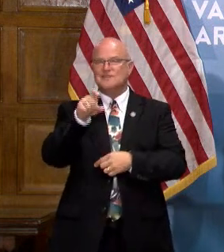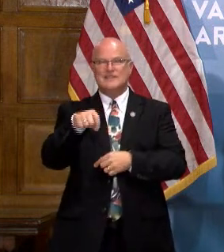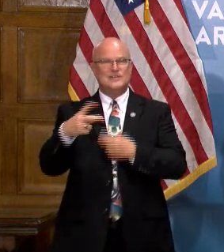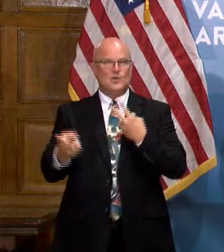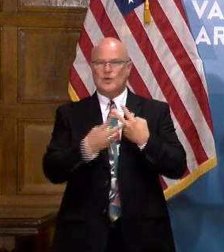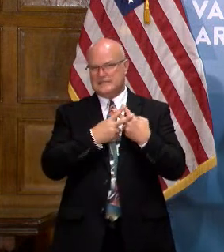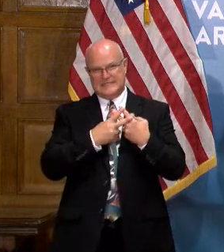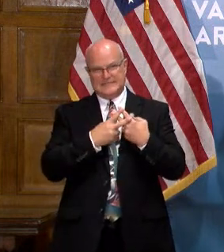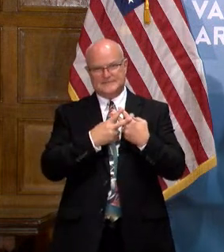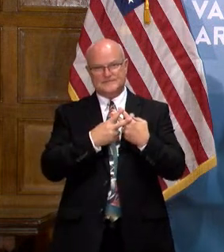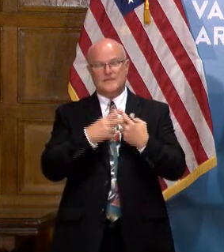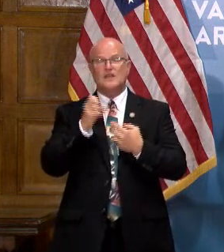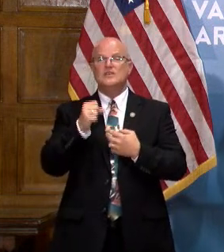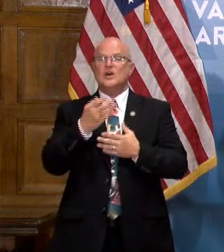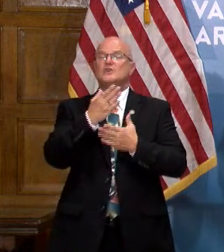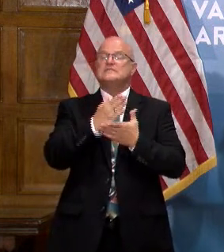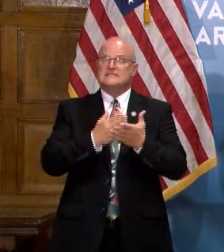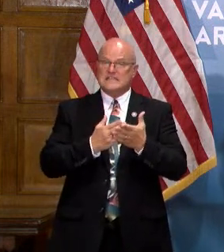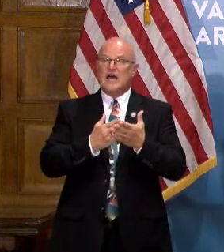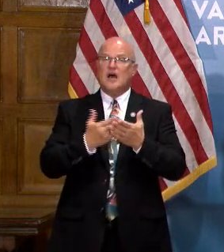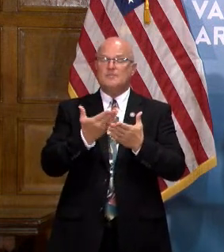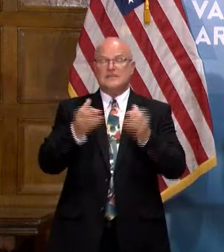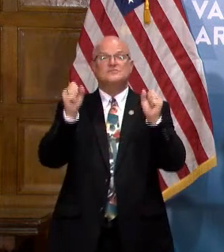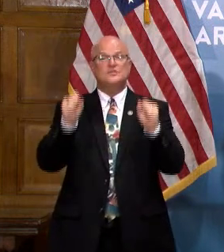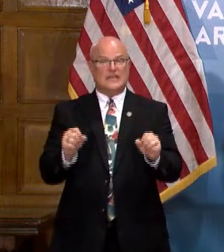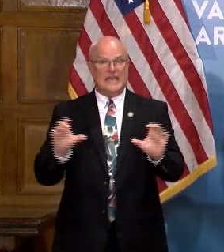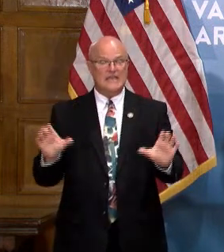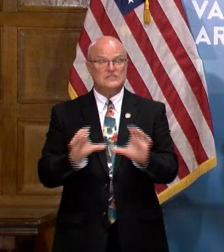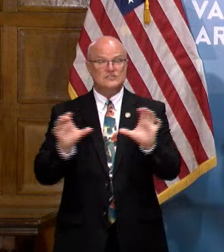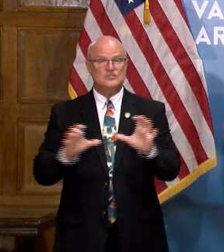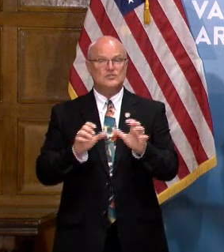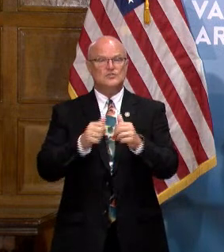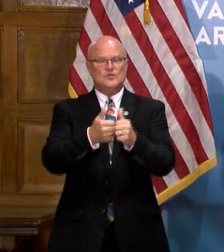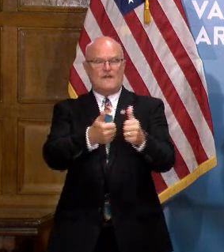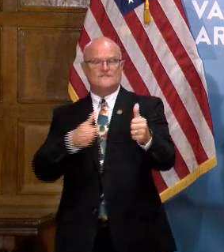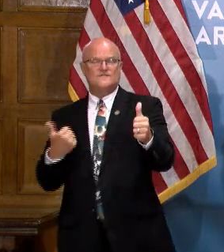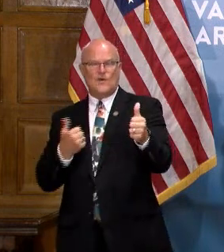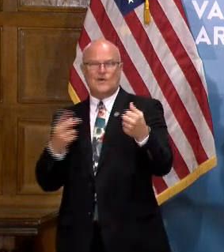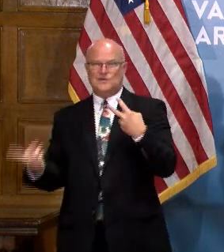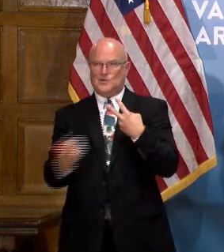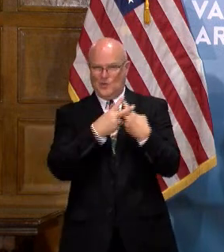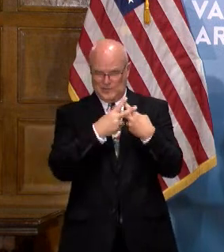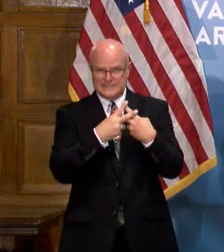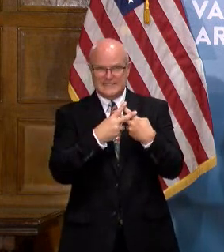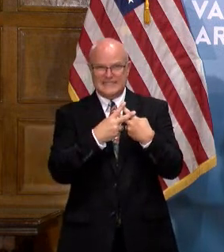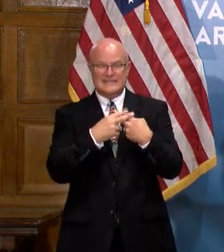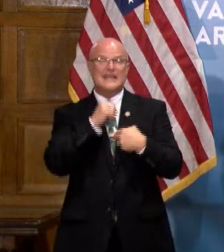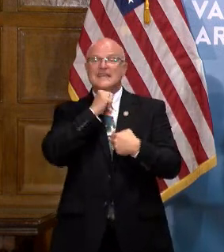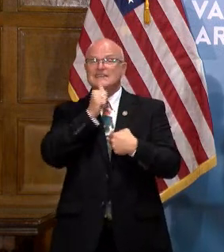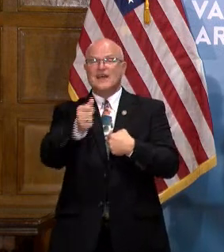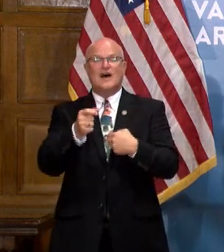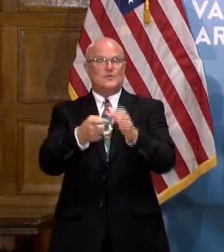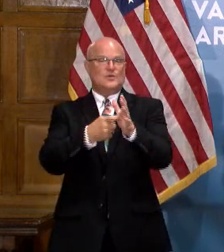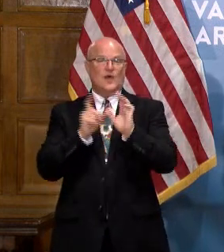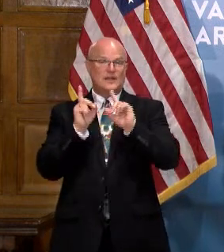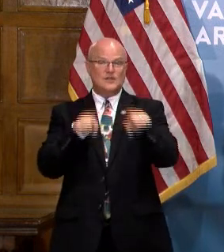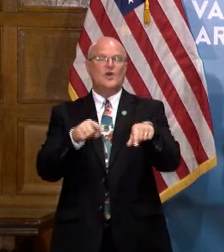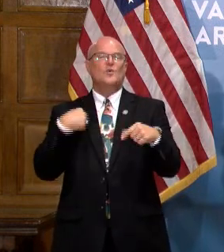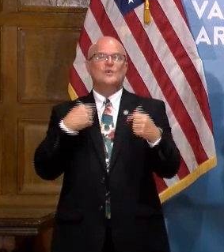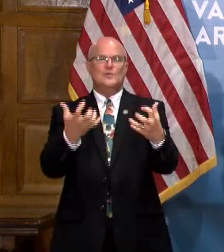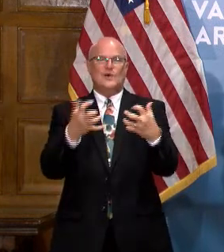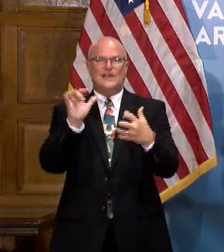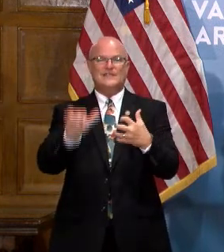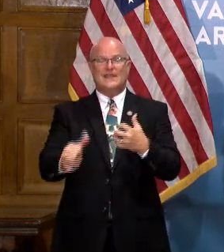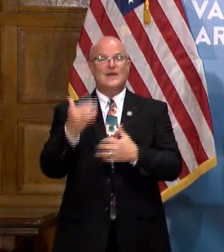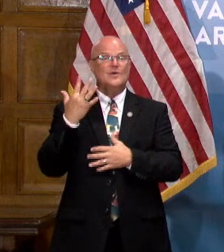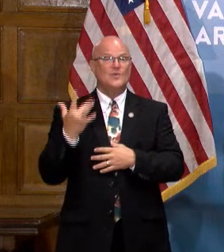to quarantine. So there's some steps that can be taken to avoid quarantines, and we want to do that